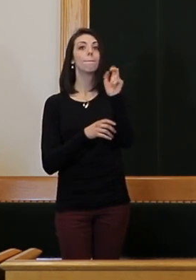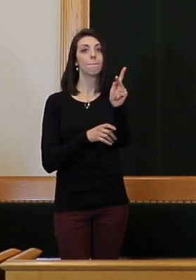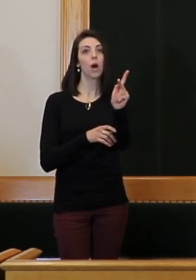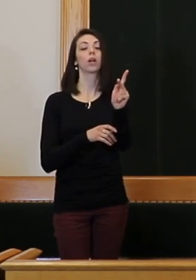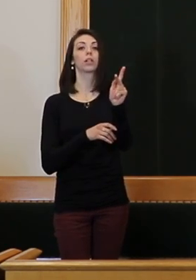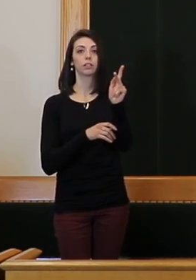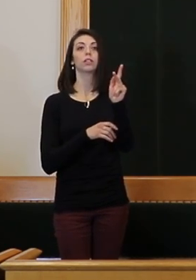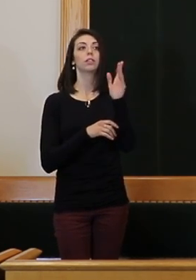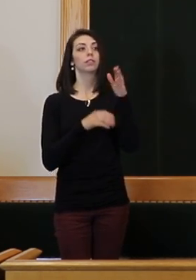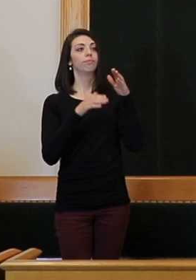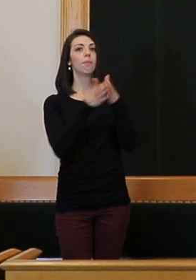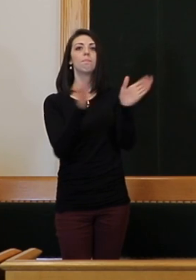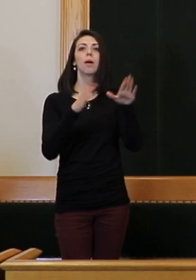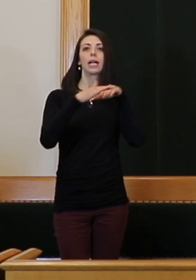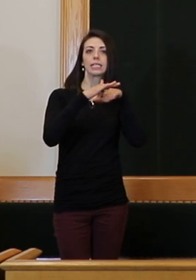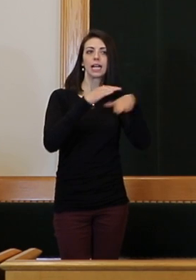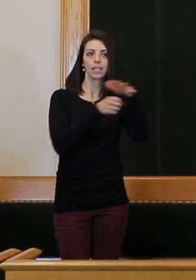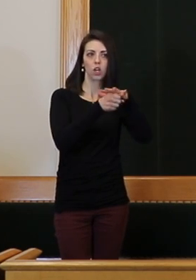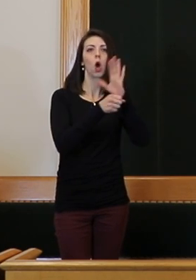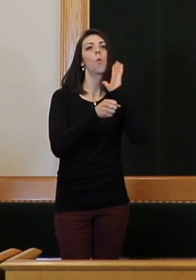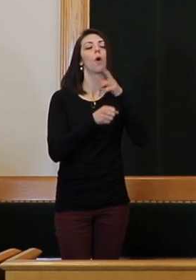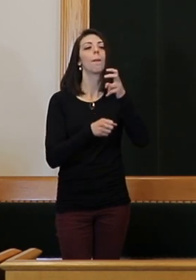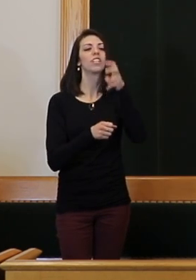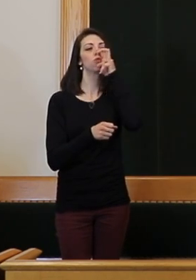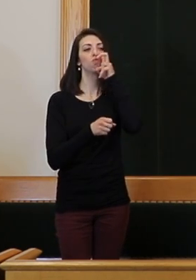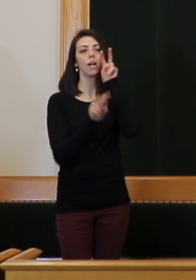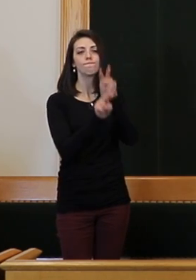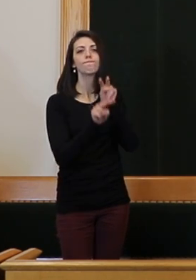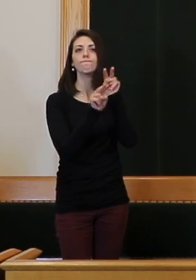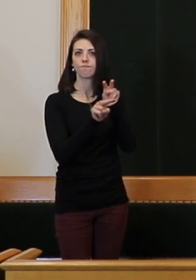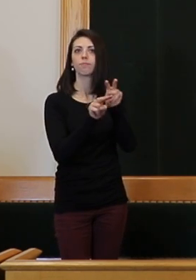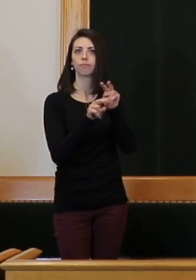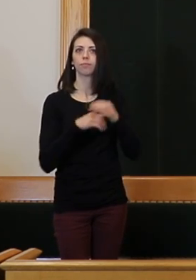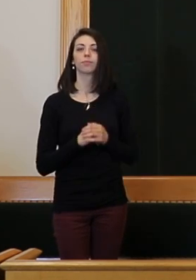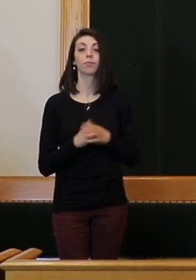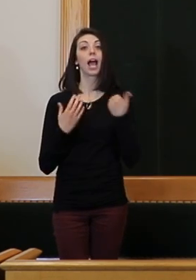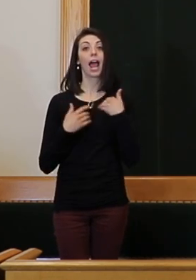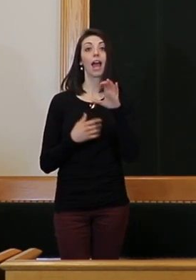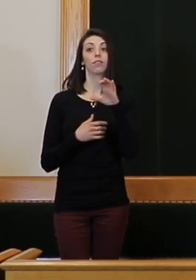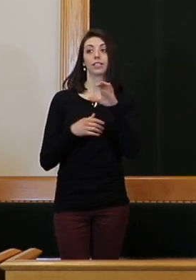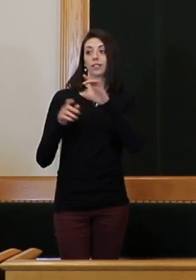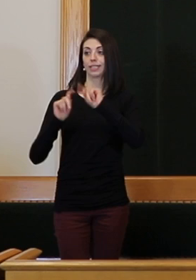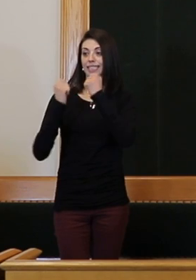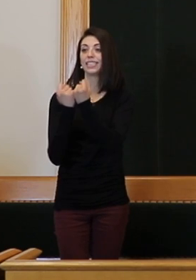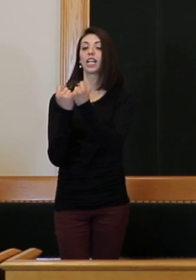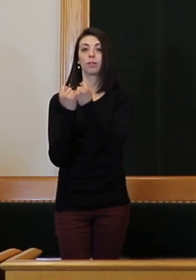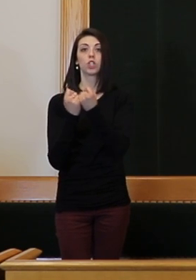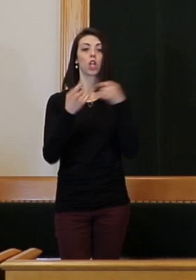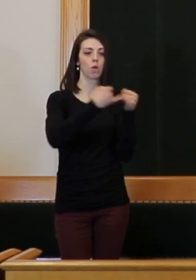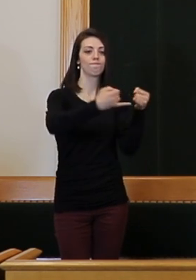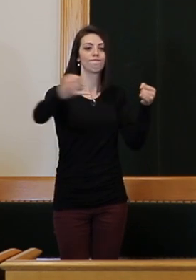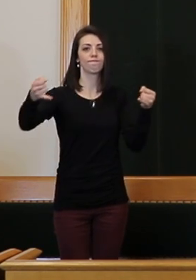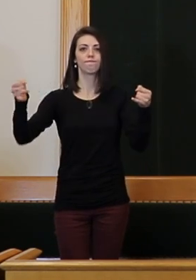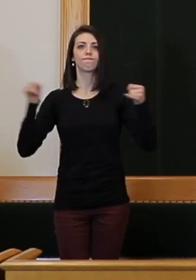under strict social distancing adherence. Our crews are out securing the equipment, removing hoops, roping off